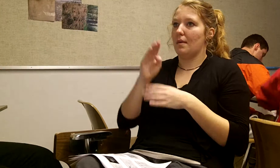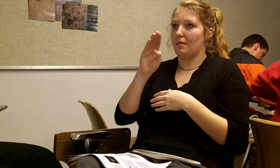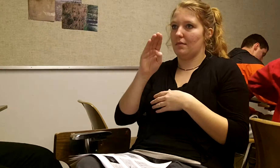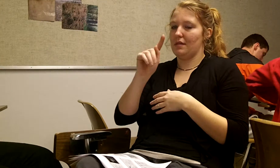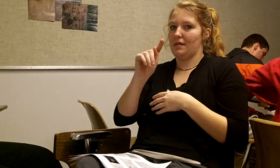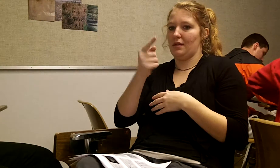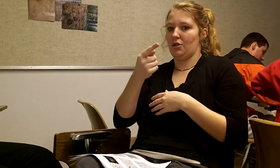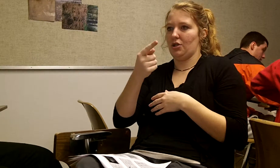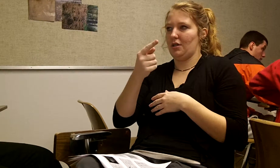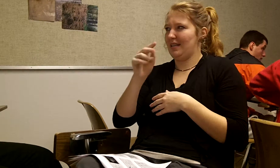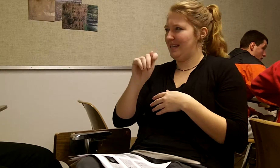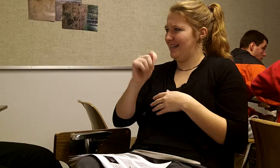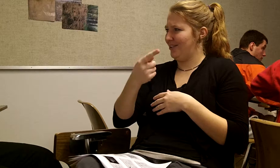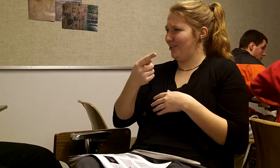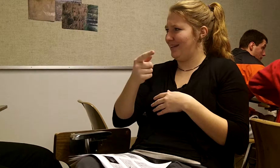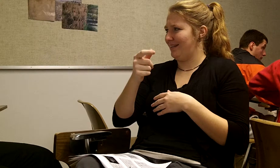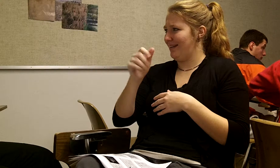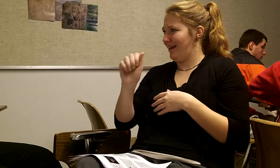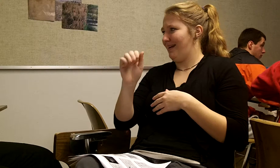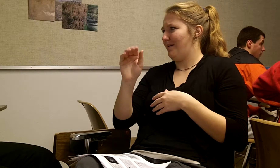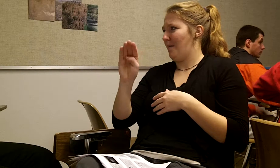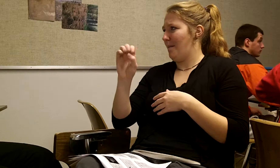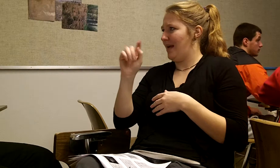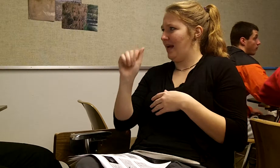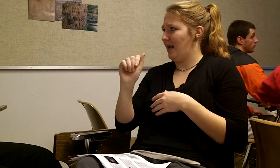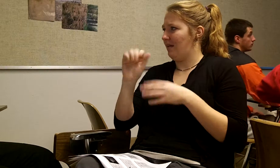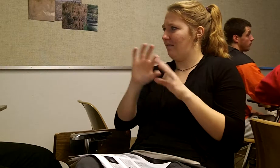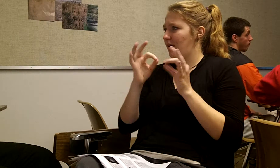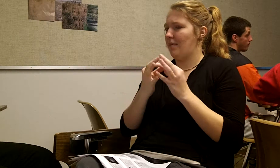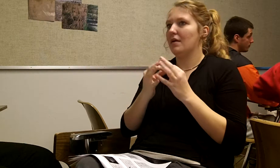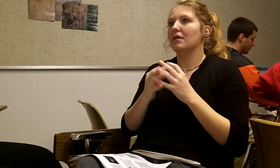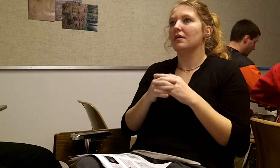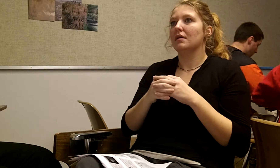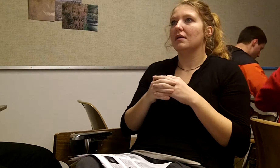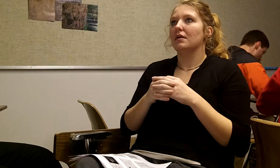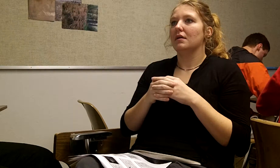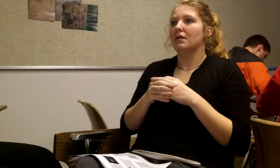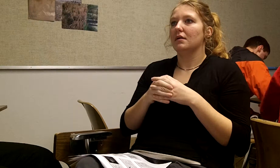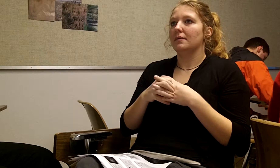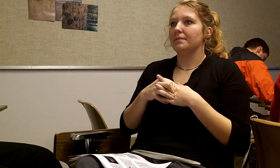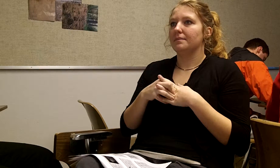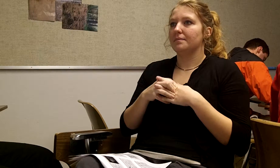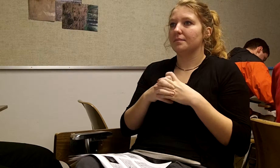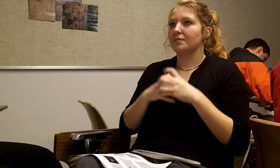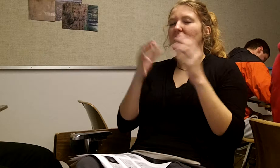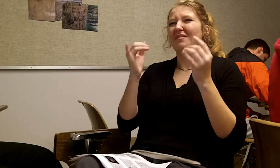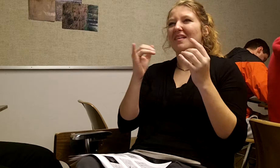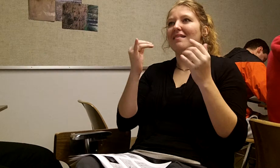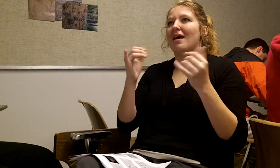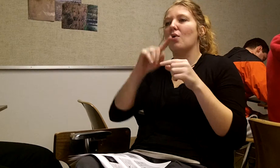going to talk about delta notch, which is an example of juxtacrine signaling, which is a little different. And